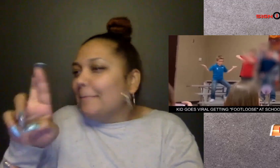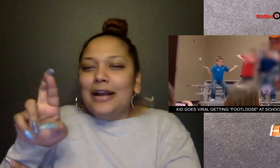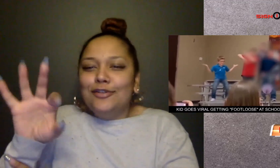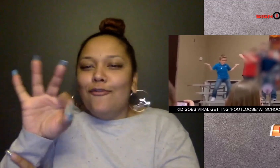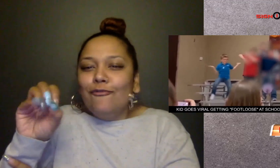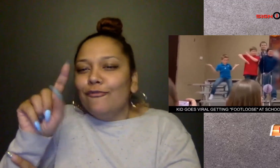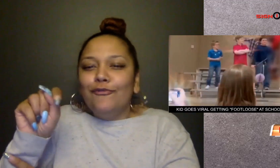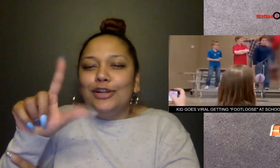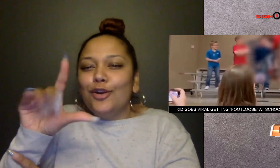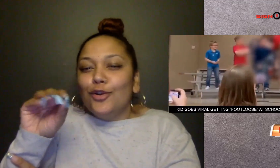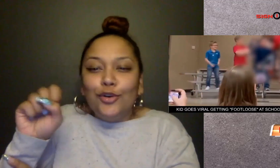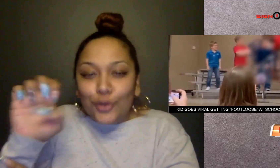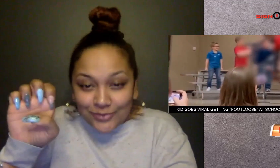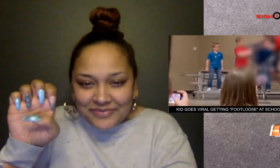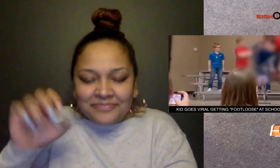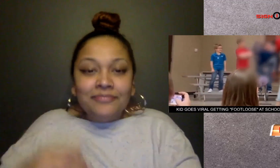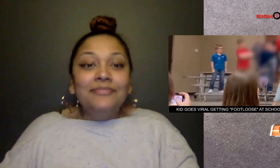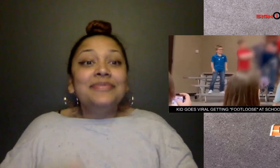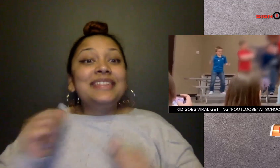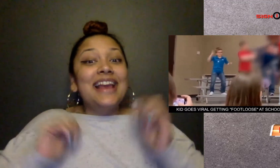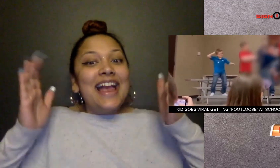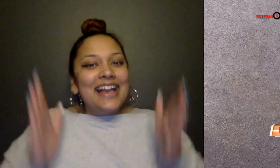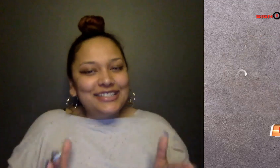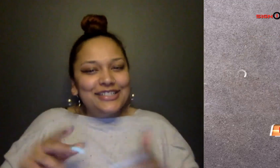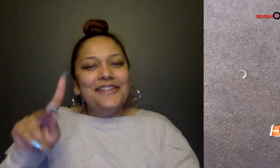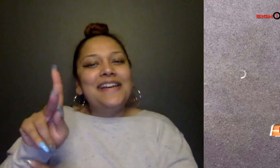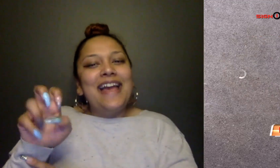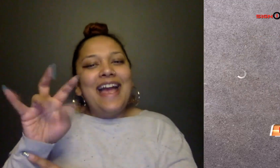actor kevin bacon posted on twitter